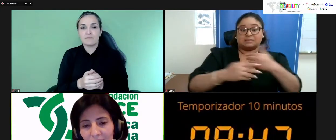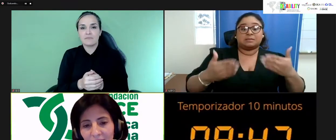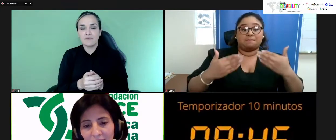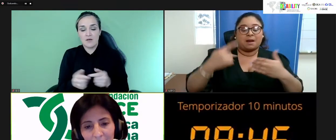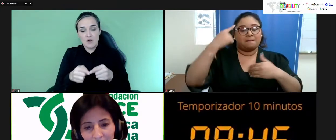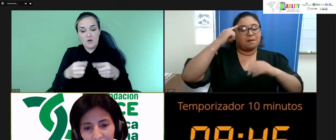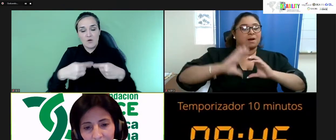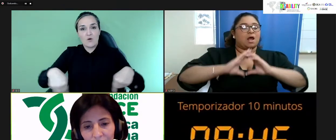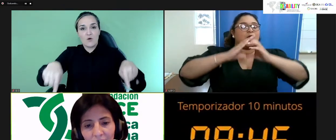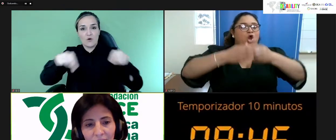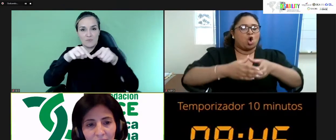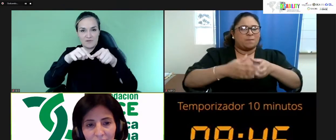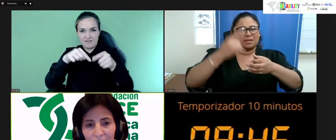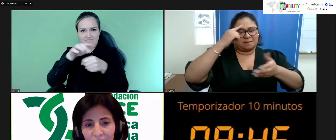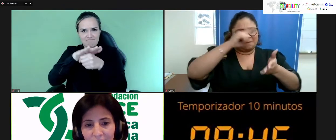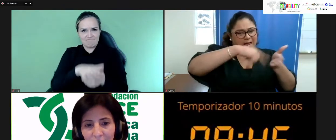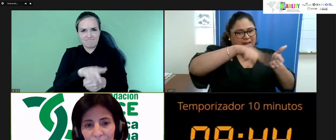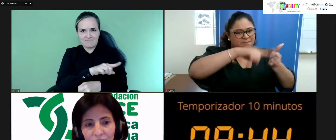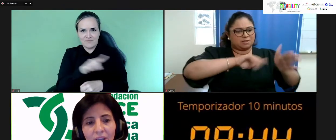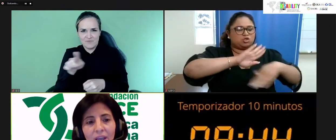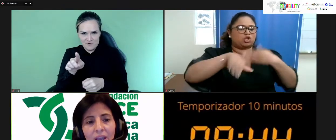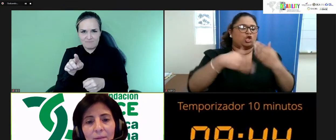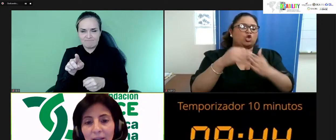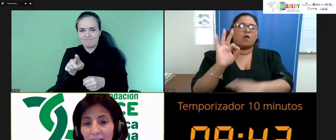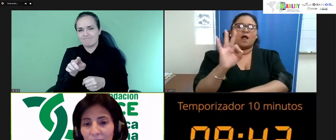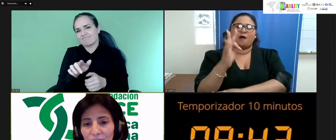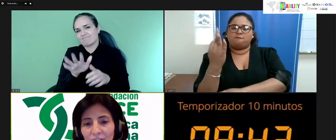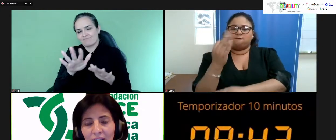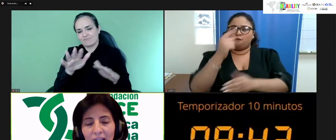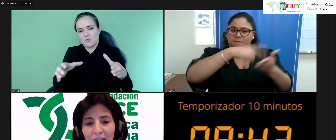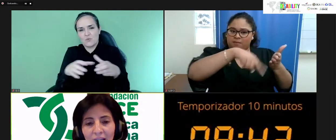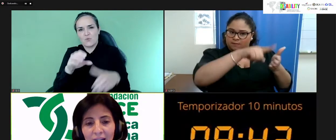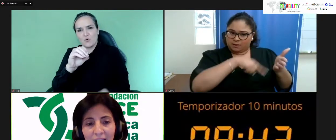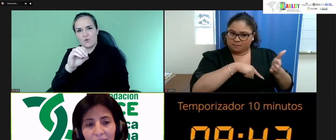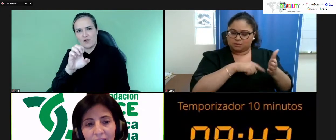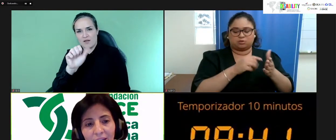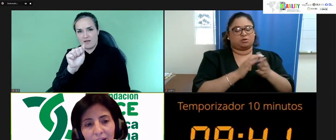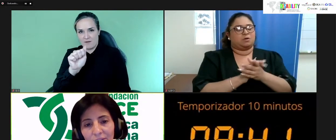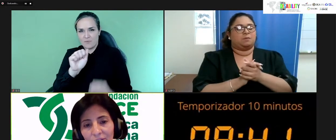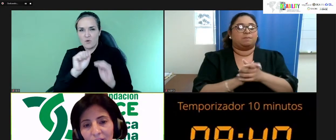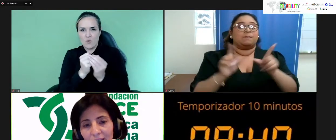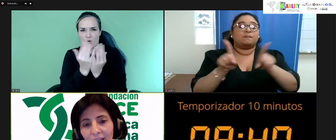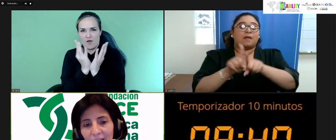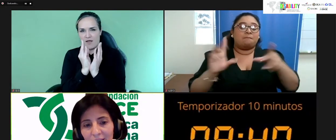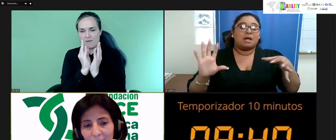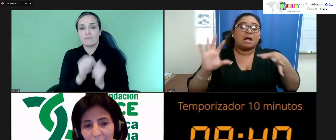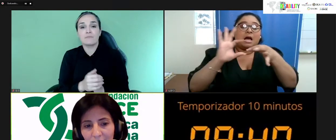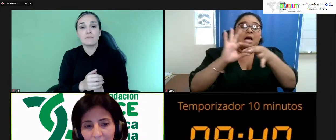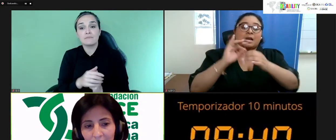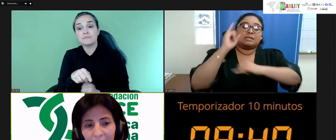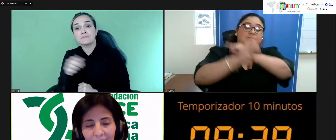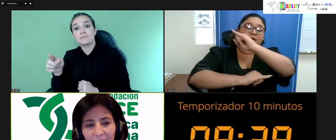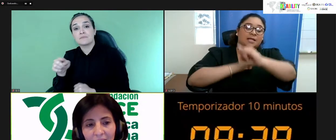panama the committee for the elimination of all forms of